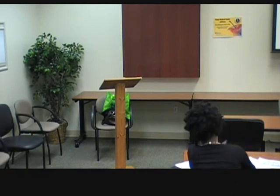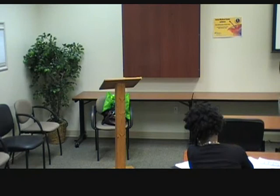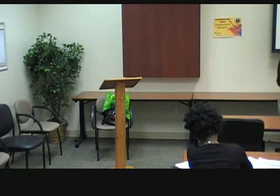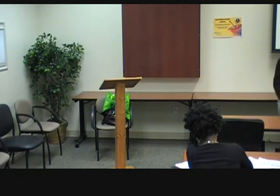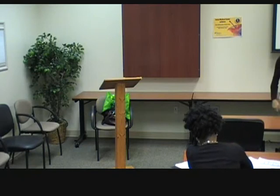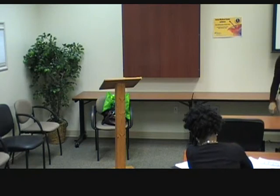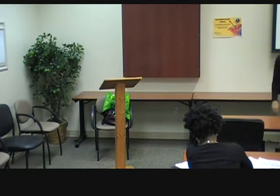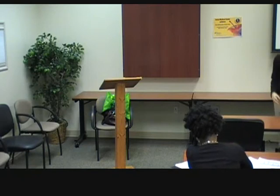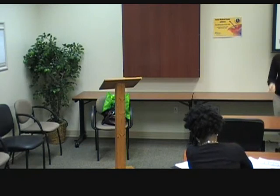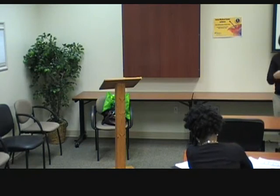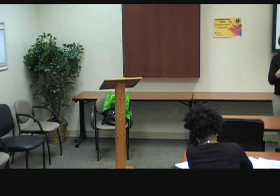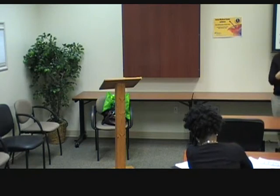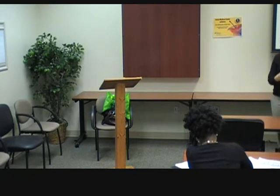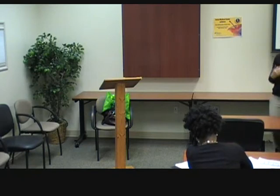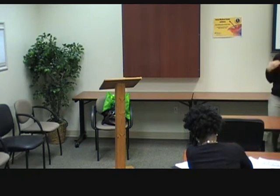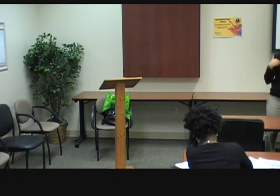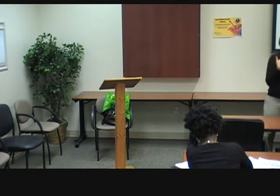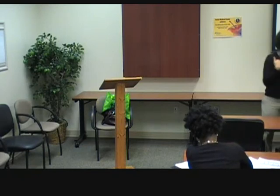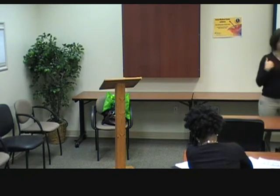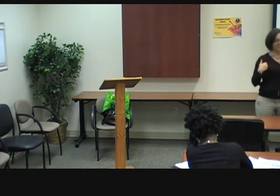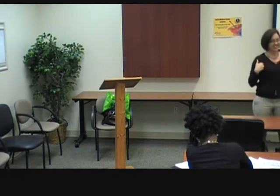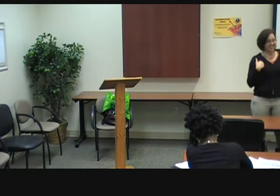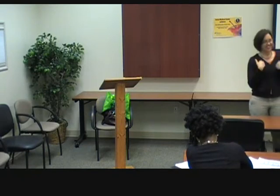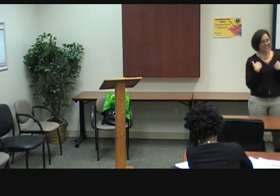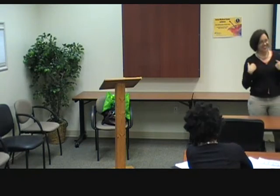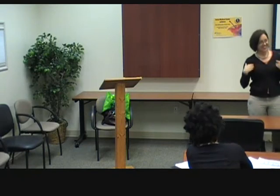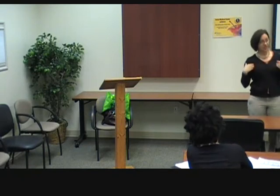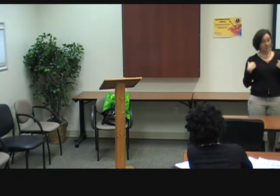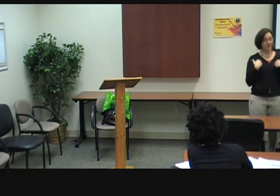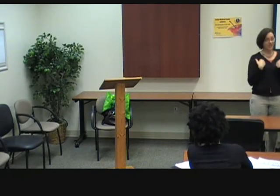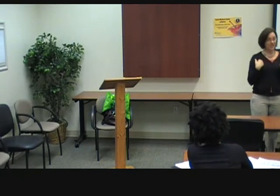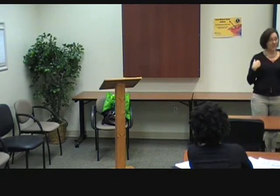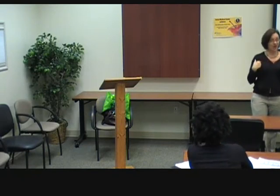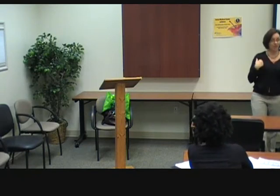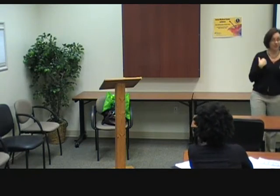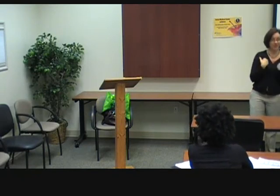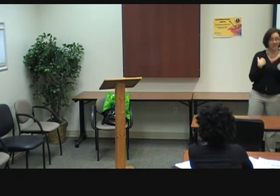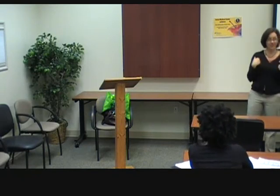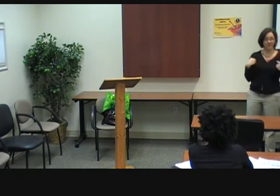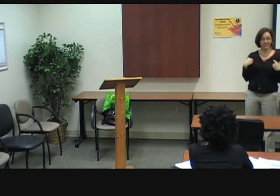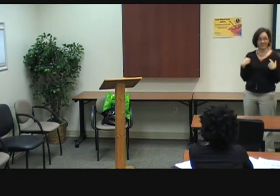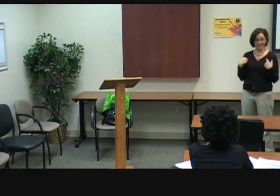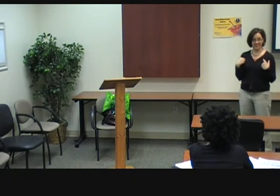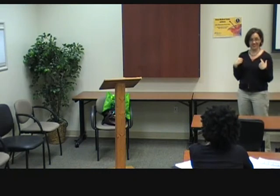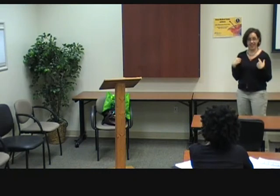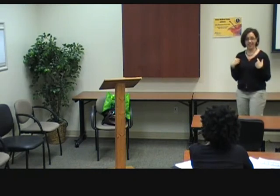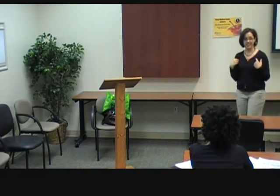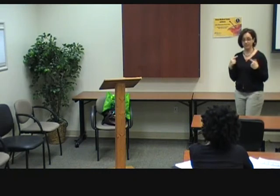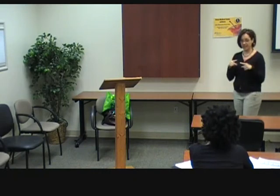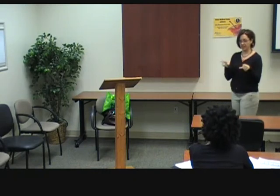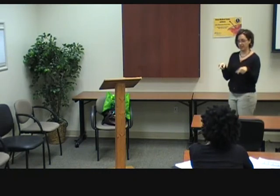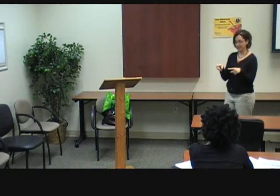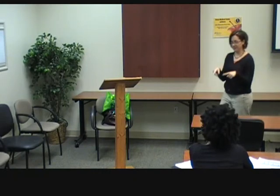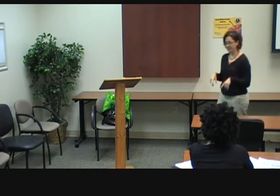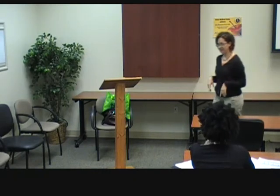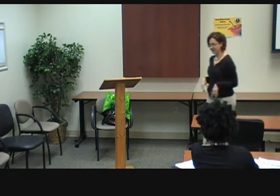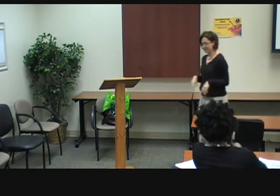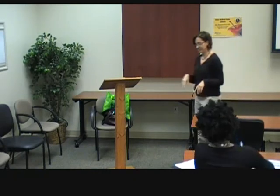Oh, that's what. So, does everybody understand their animal? Does everybody understand your animal? Okay, let's make a circle.